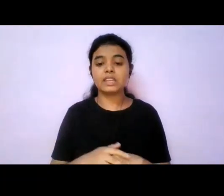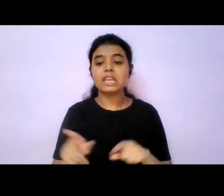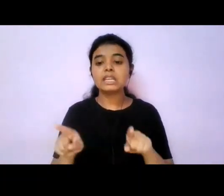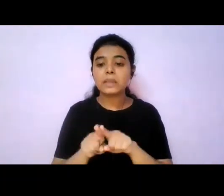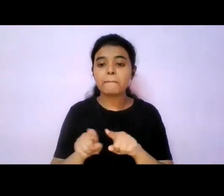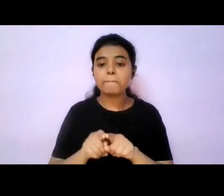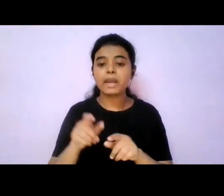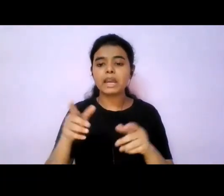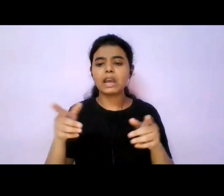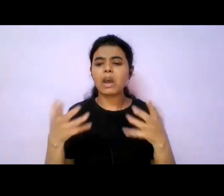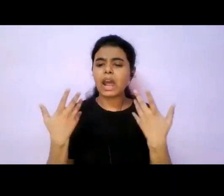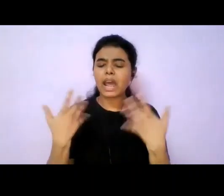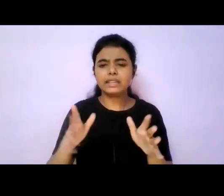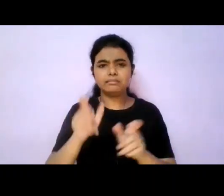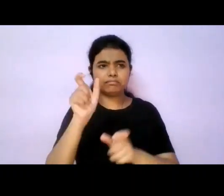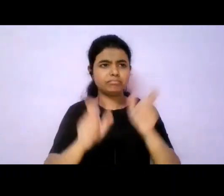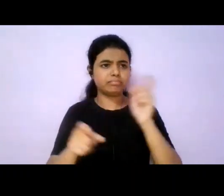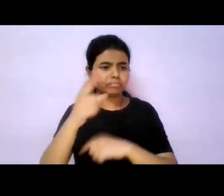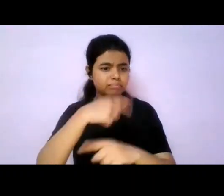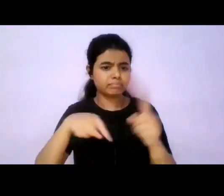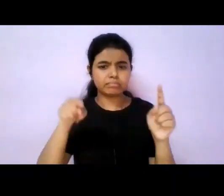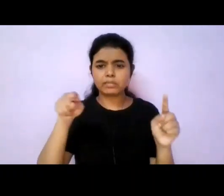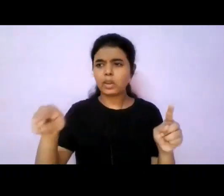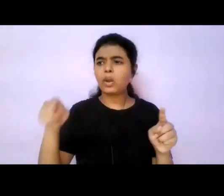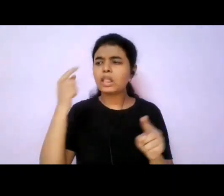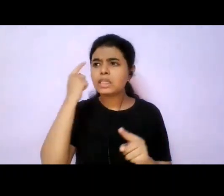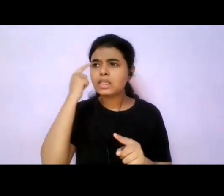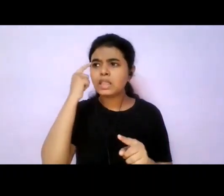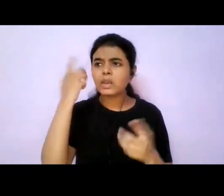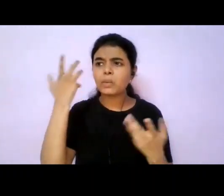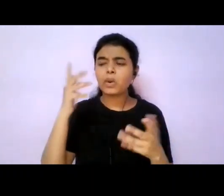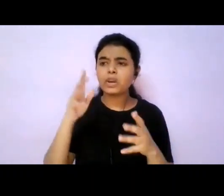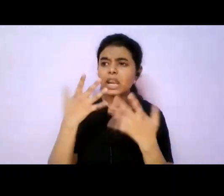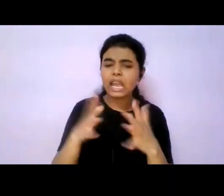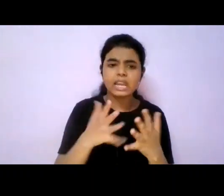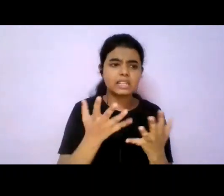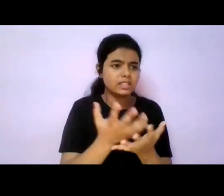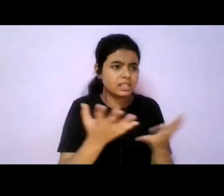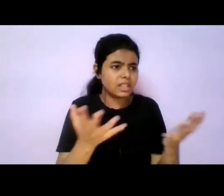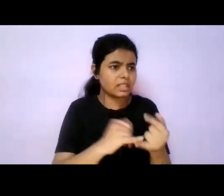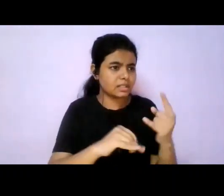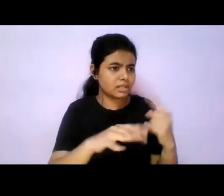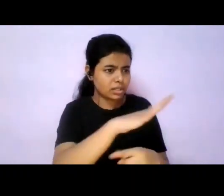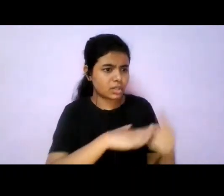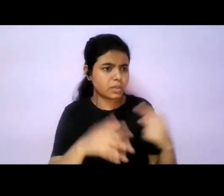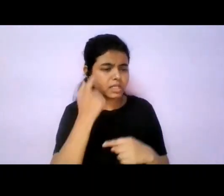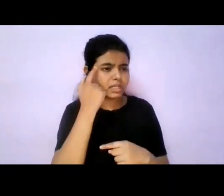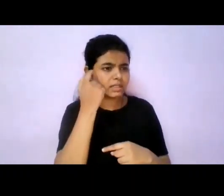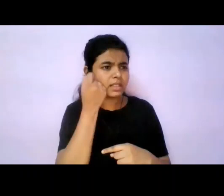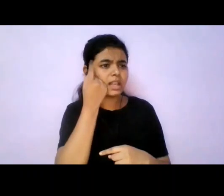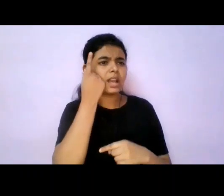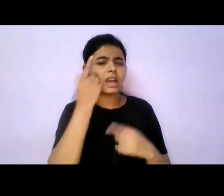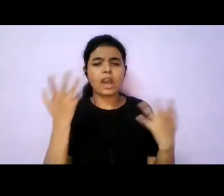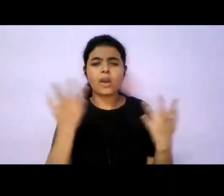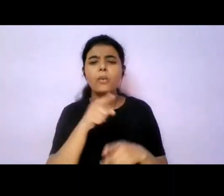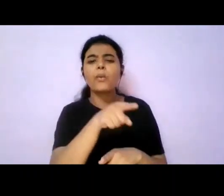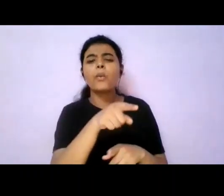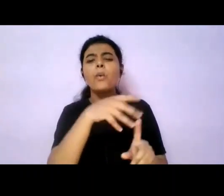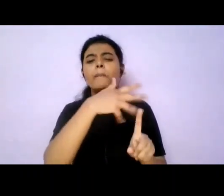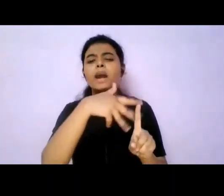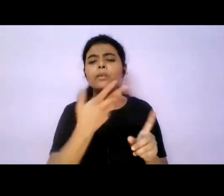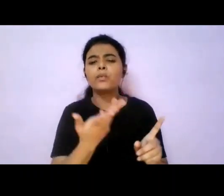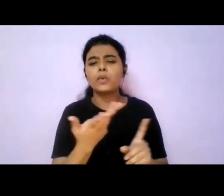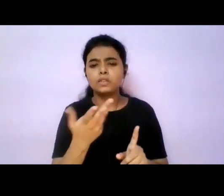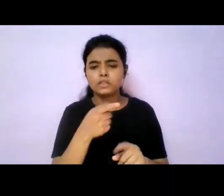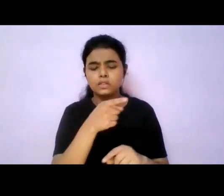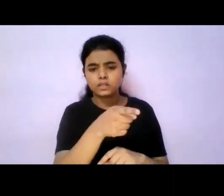anticipation. Oh yes, anticipation for that first cup of tea when we get back